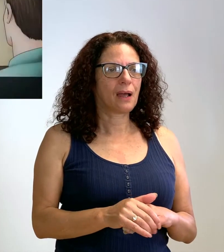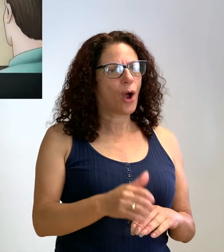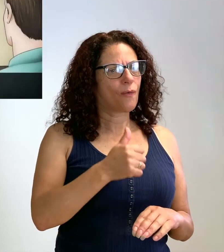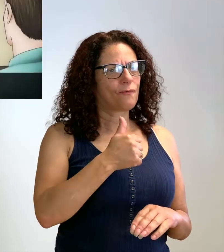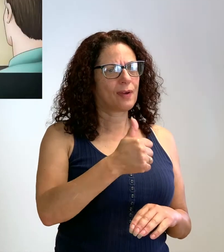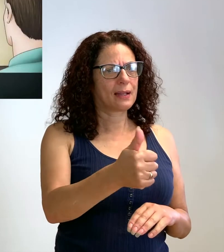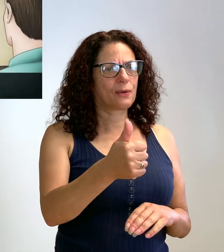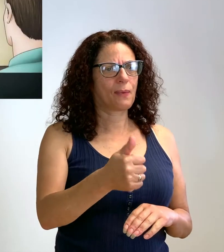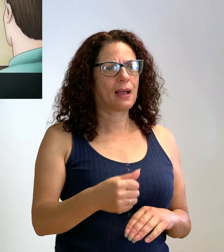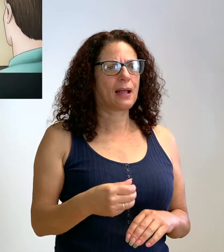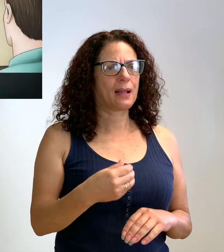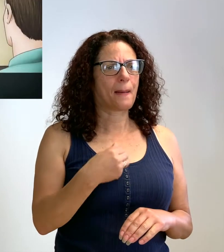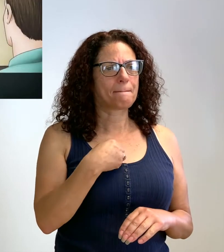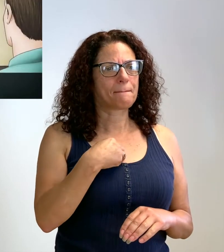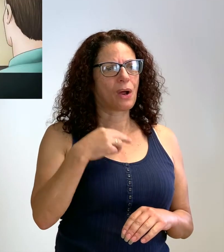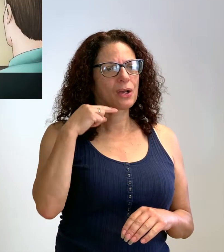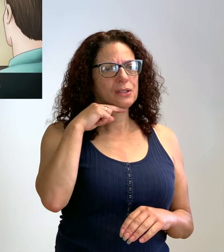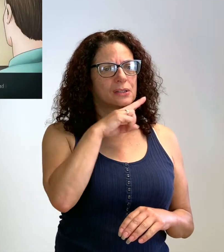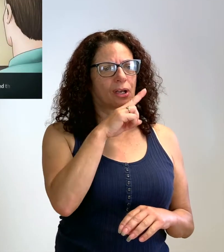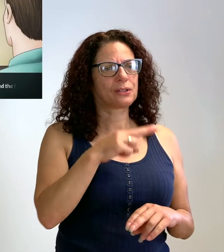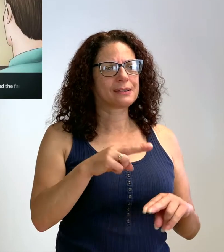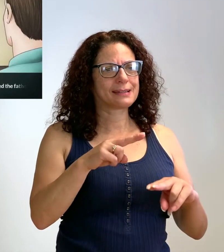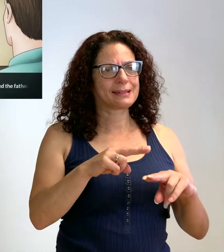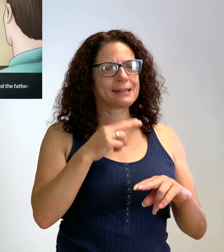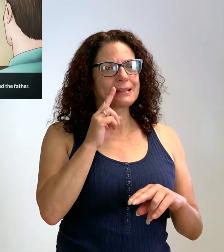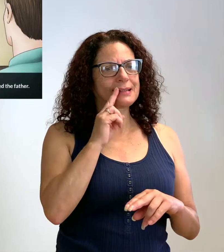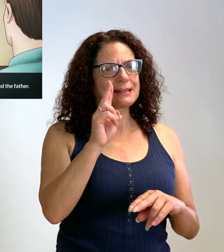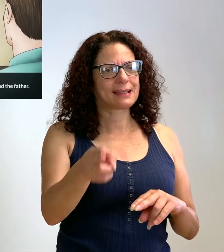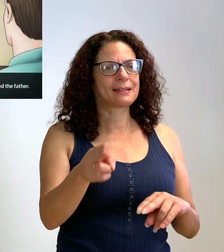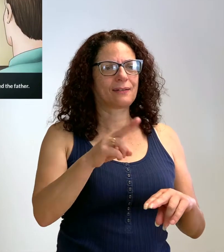"Very well, my son," responded the father.